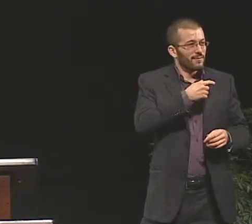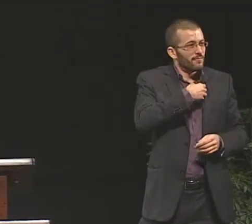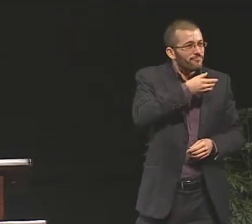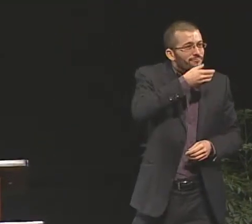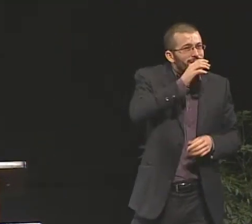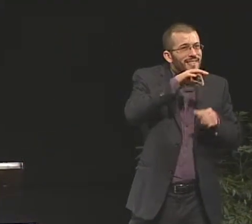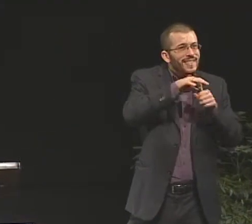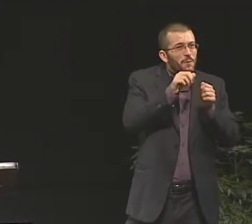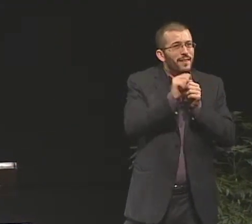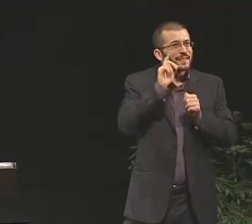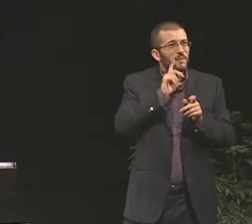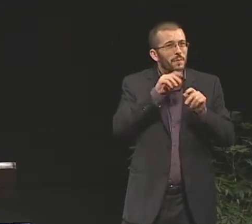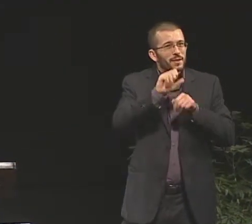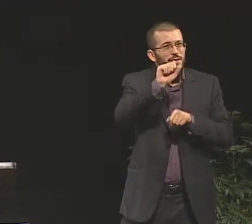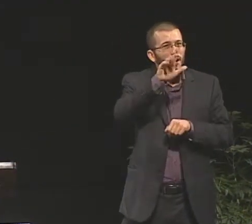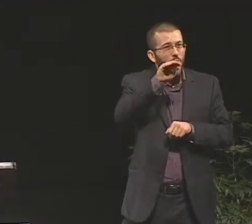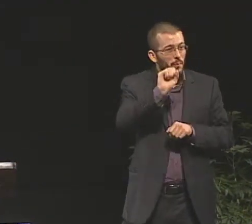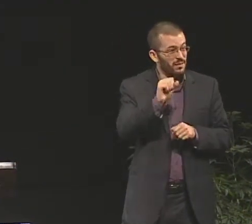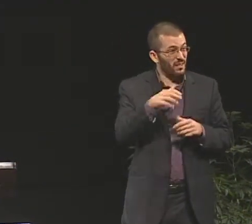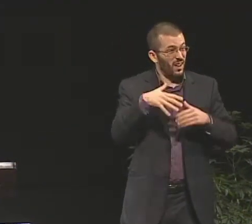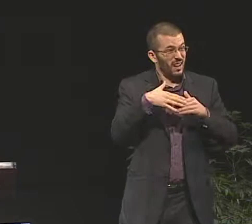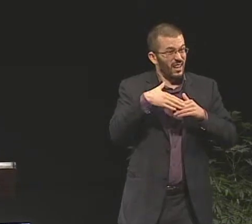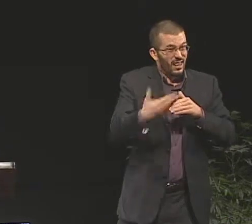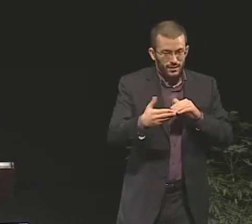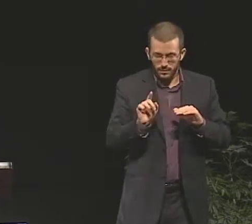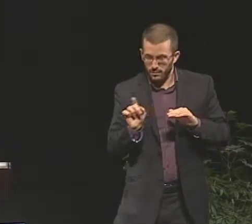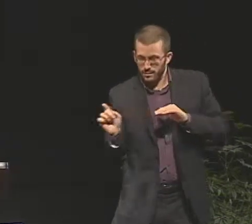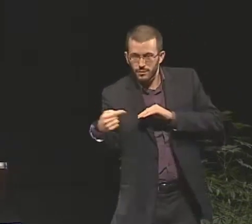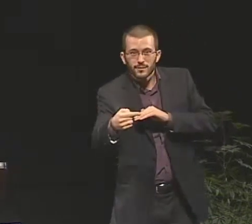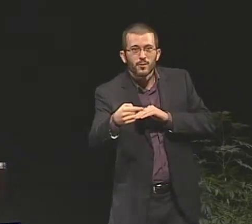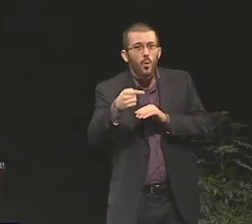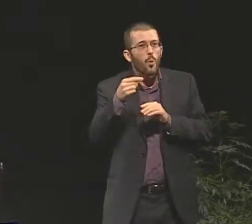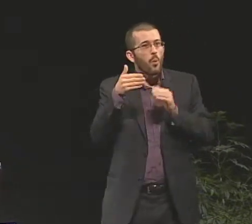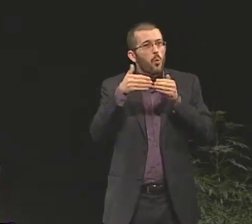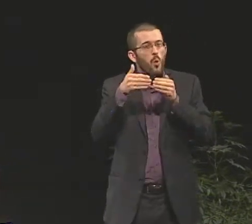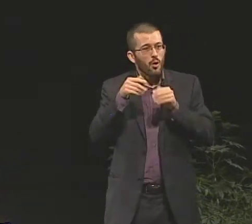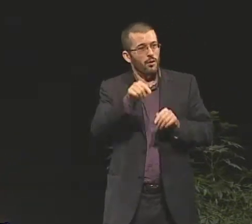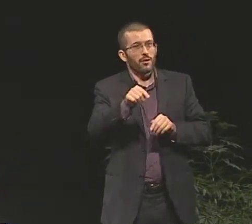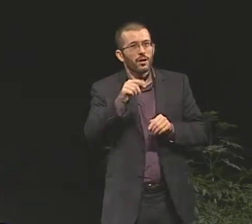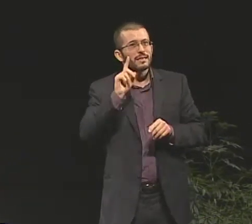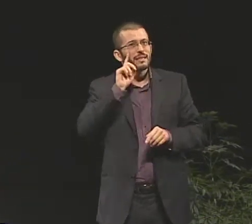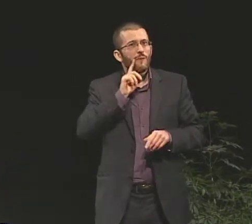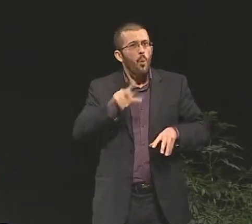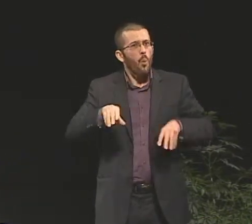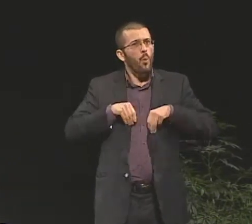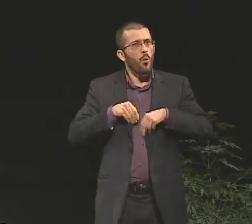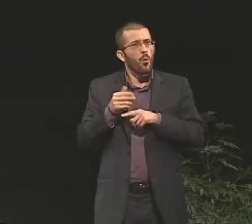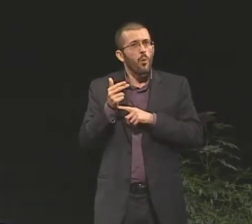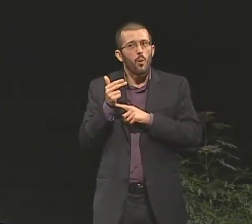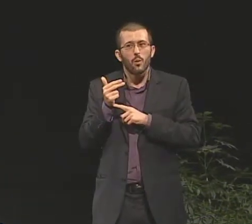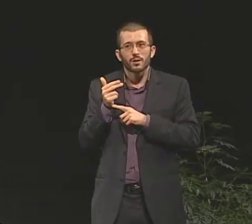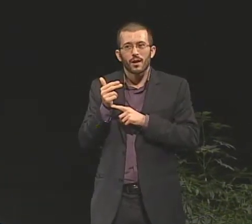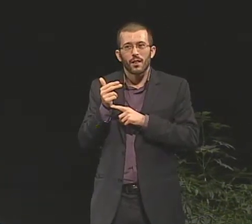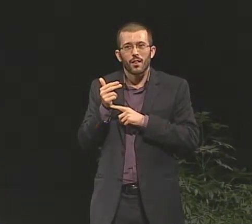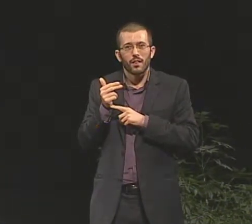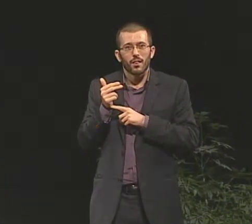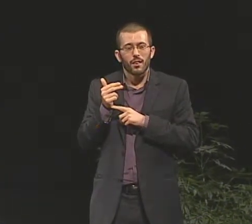I had an opportunity to have tea with a deaf person in the slums, and then right around the corner from that, I encountered a deaf-owned